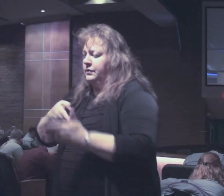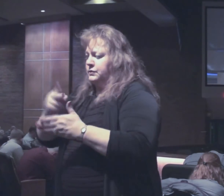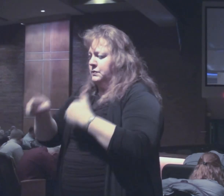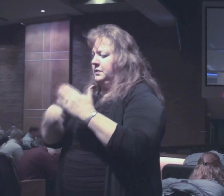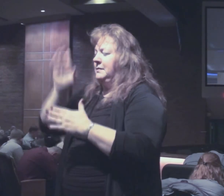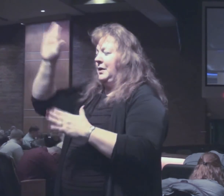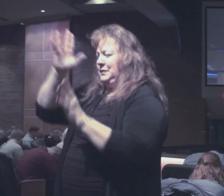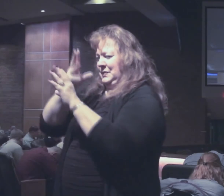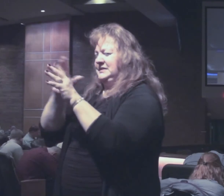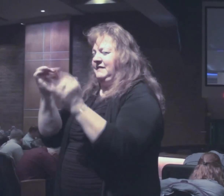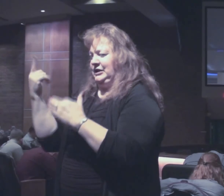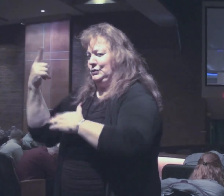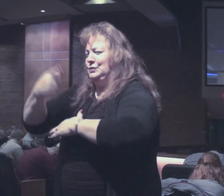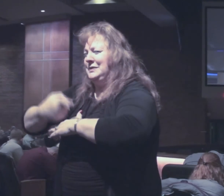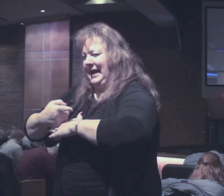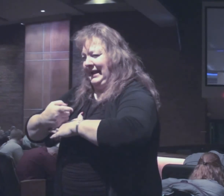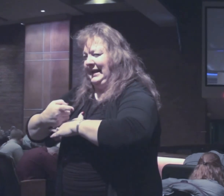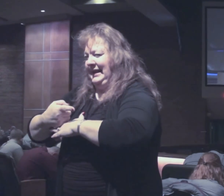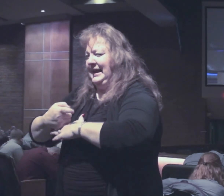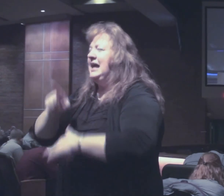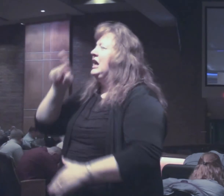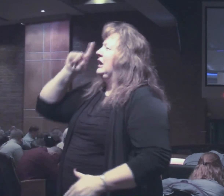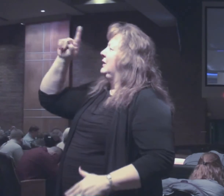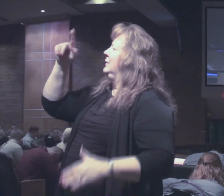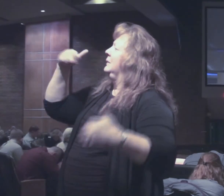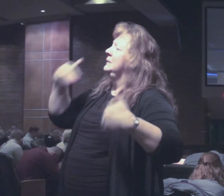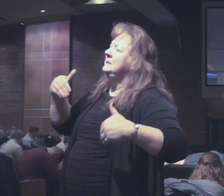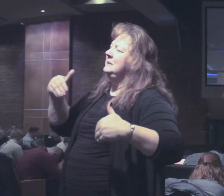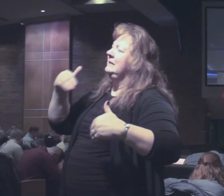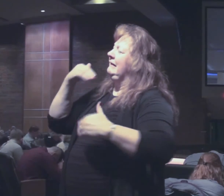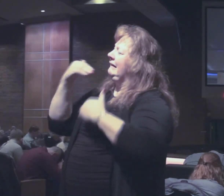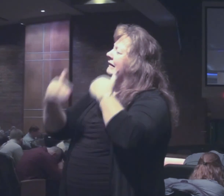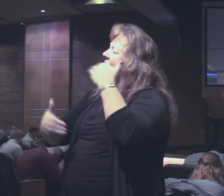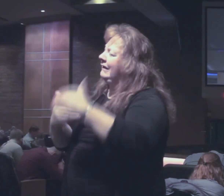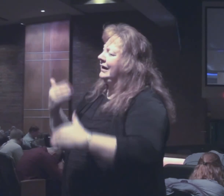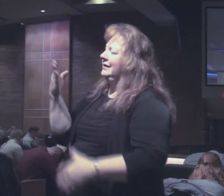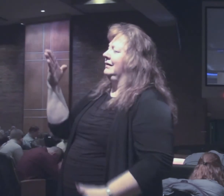your salvation. But Lord, you are a great and gracious God.